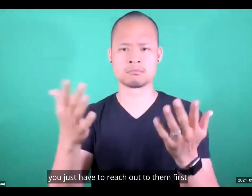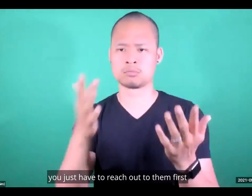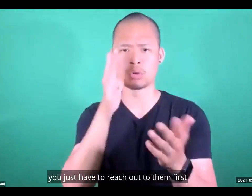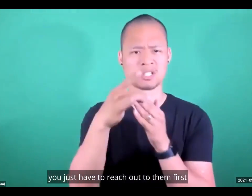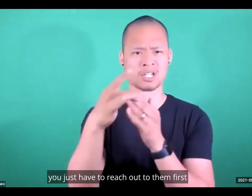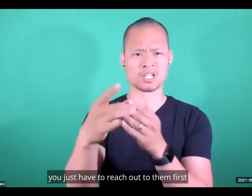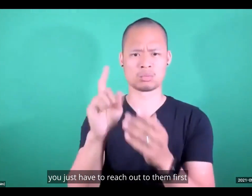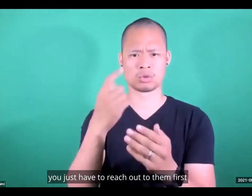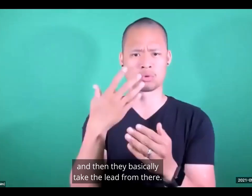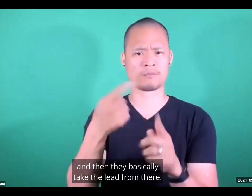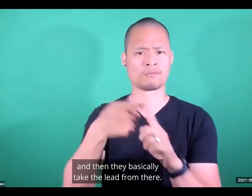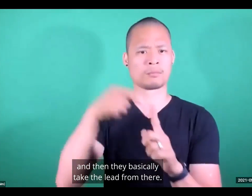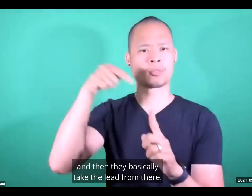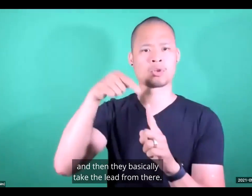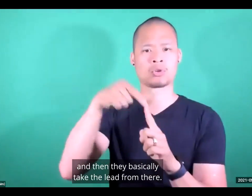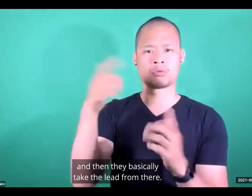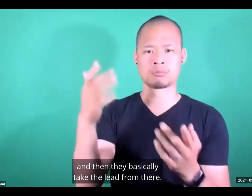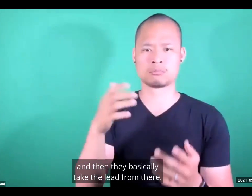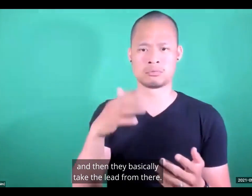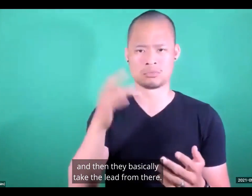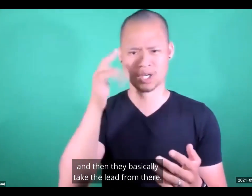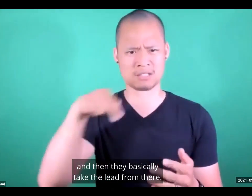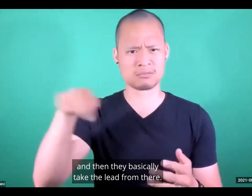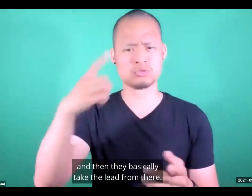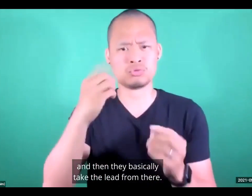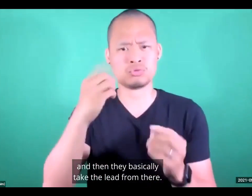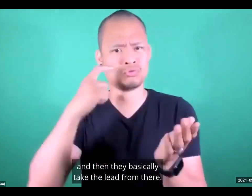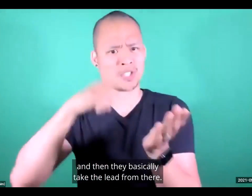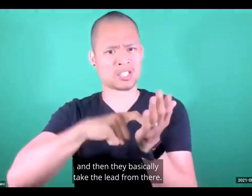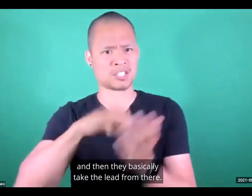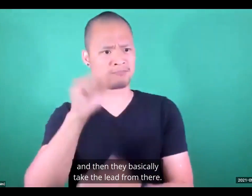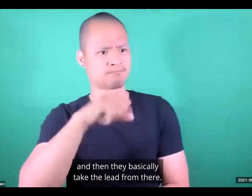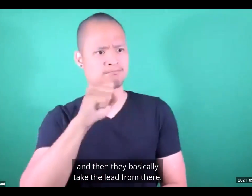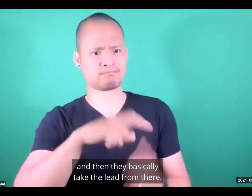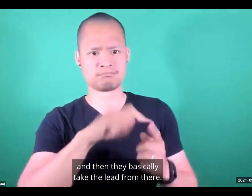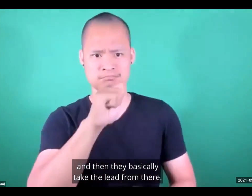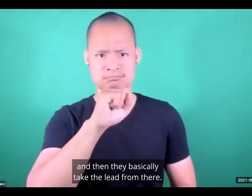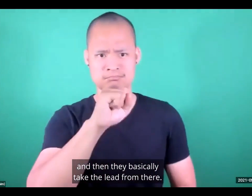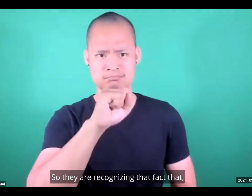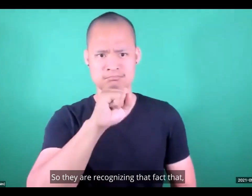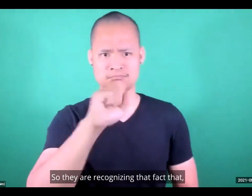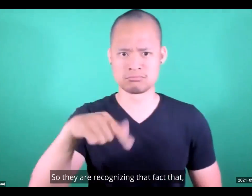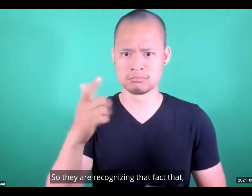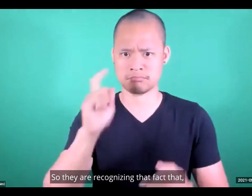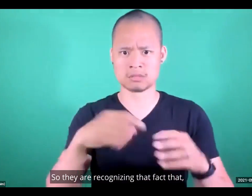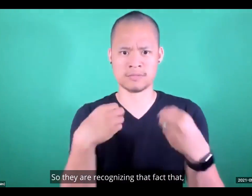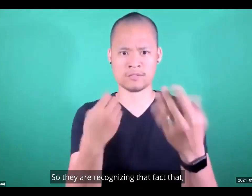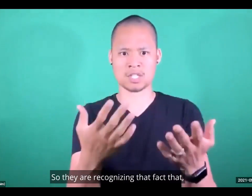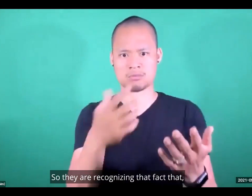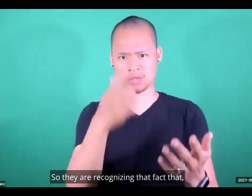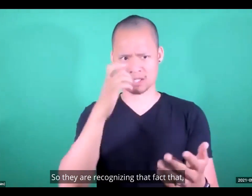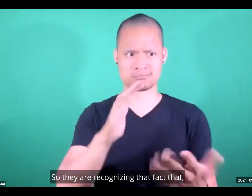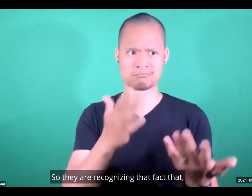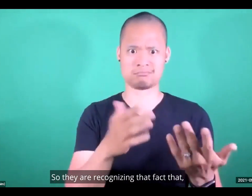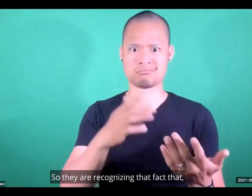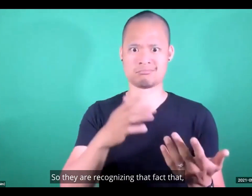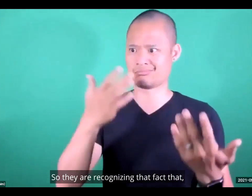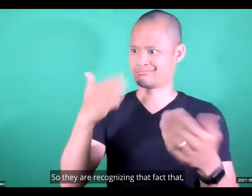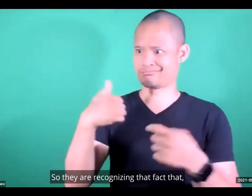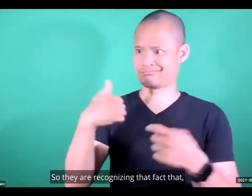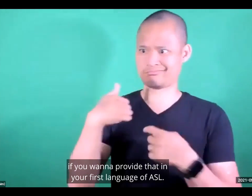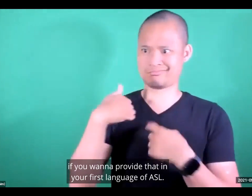them first, and then they basically take the lead from there. So they are recognizing that